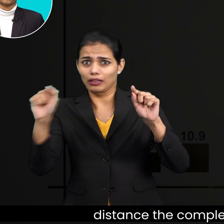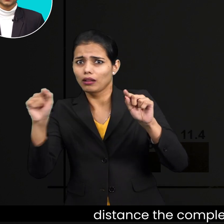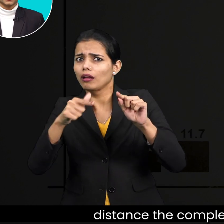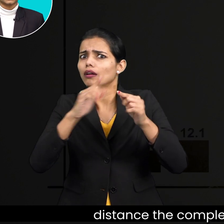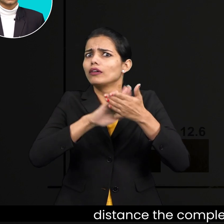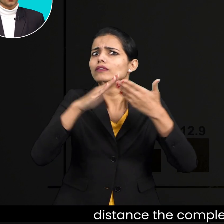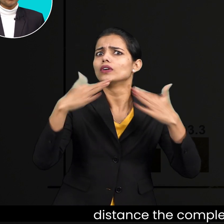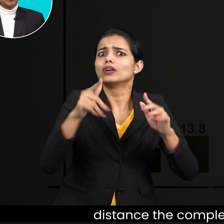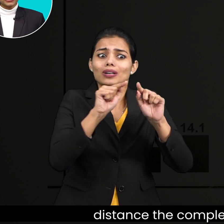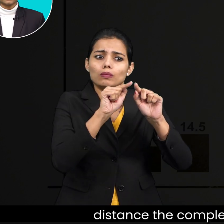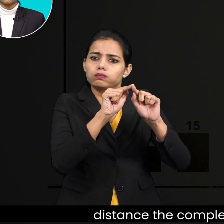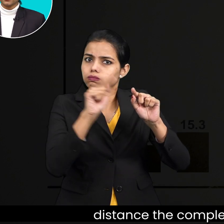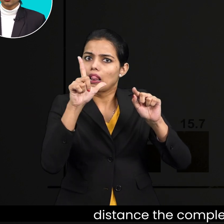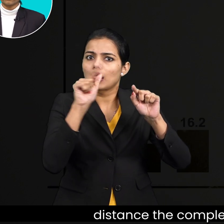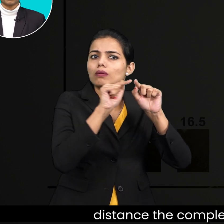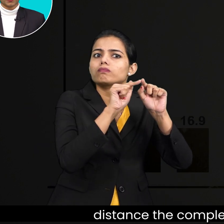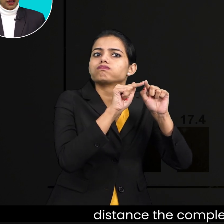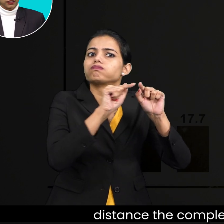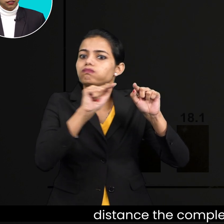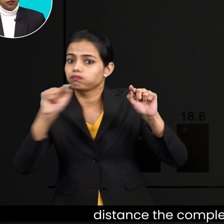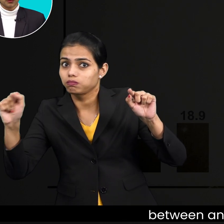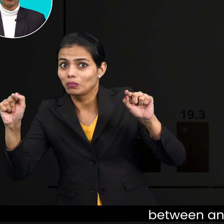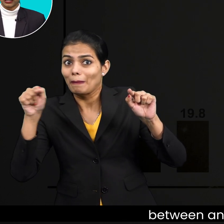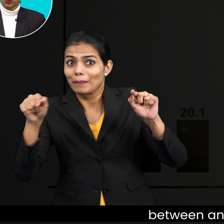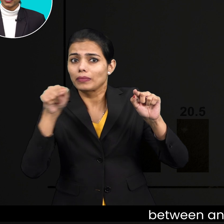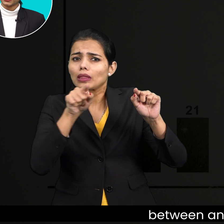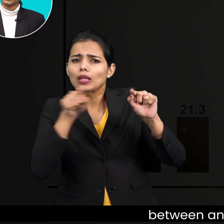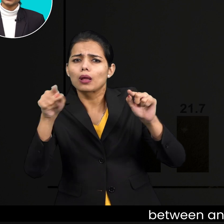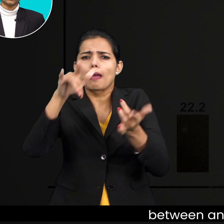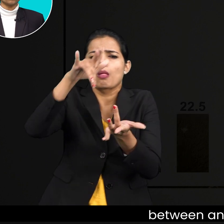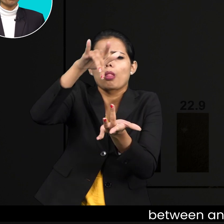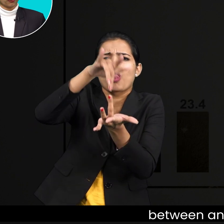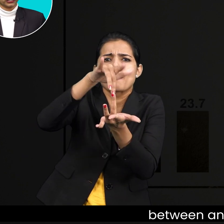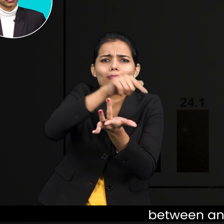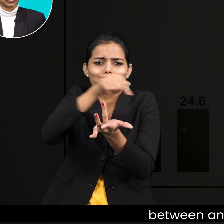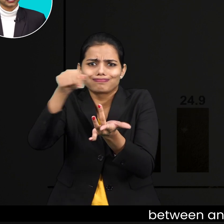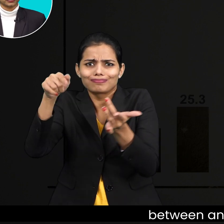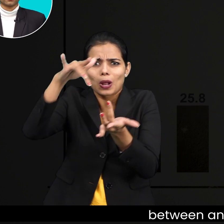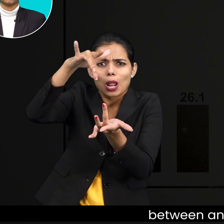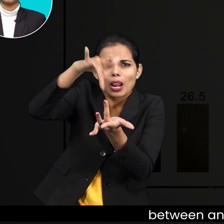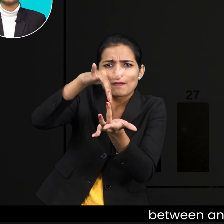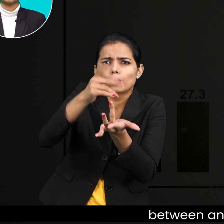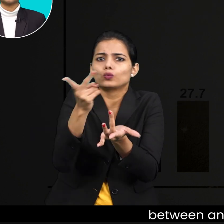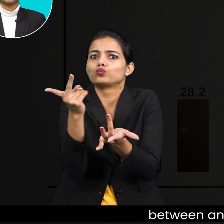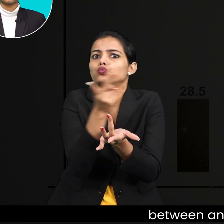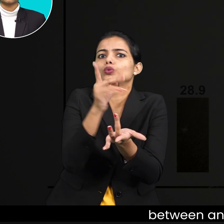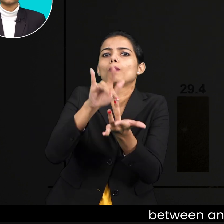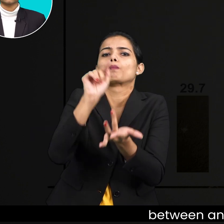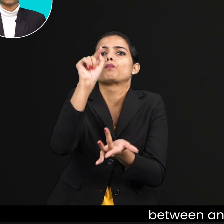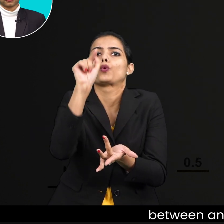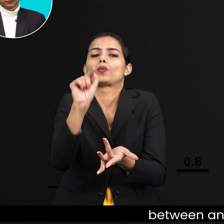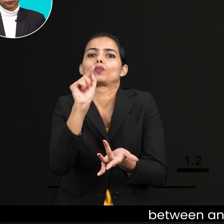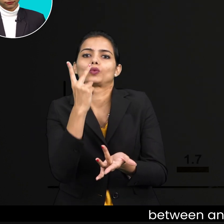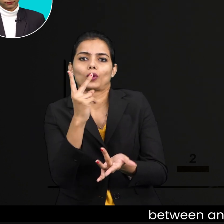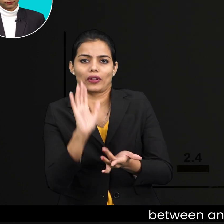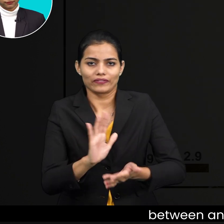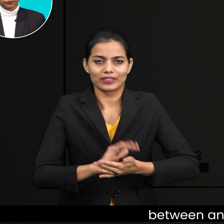Distance. The complete length of the path between any two points.